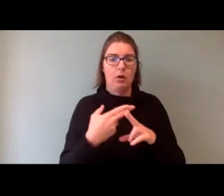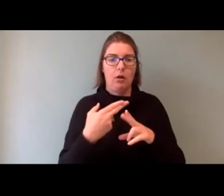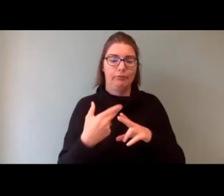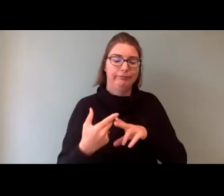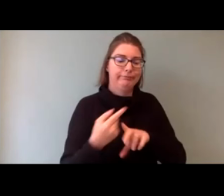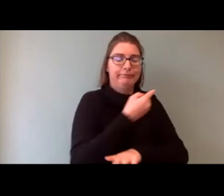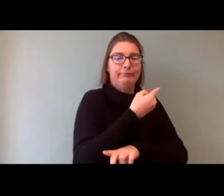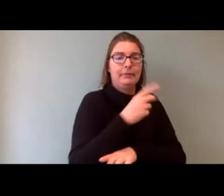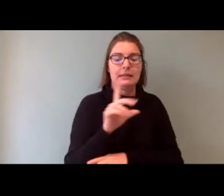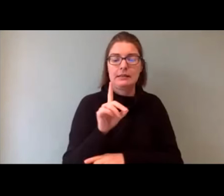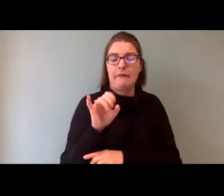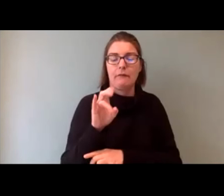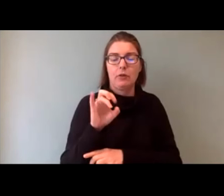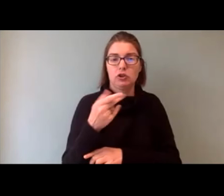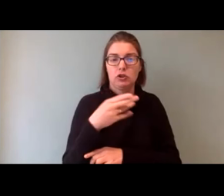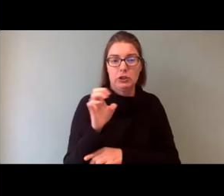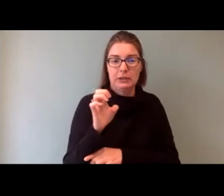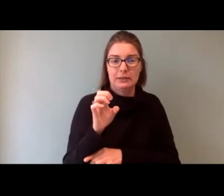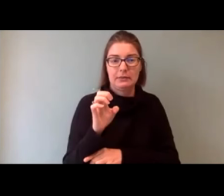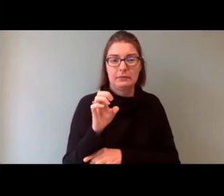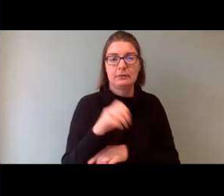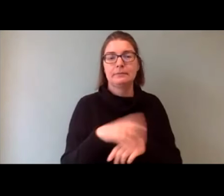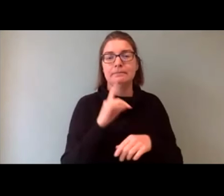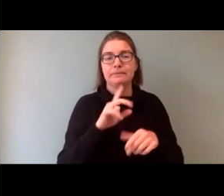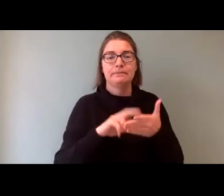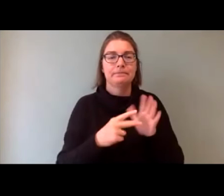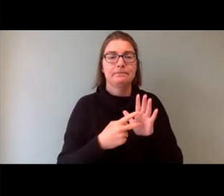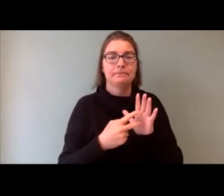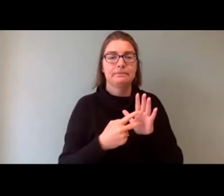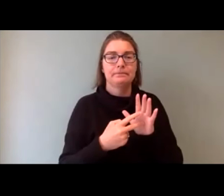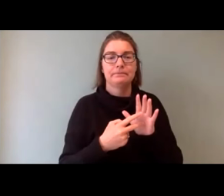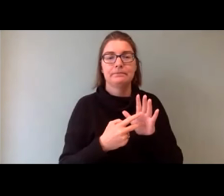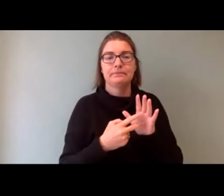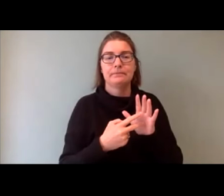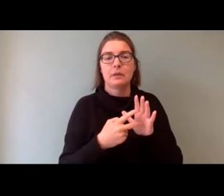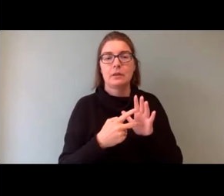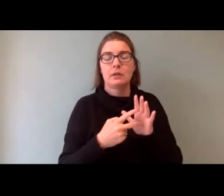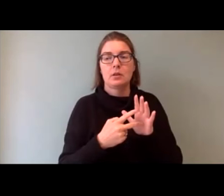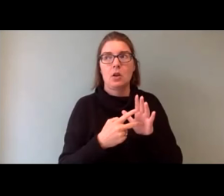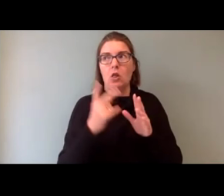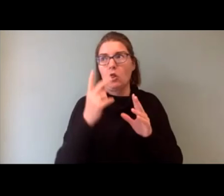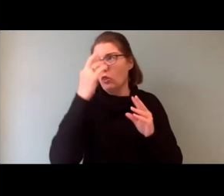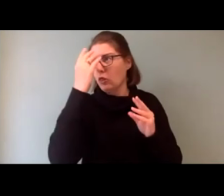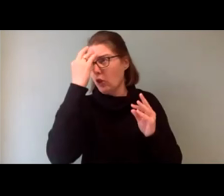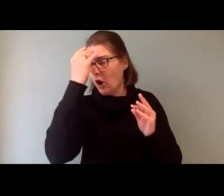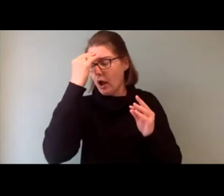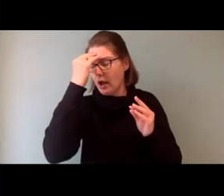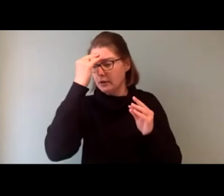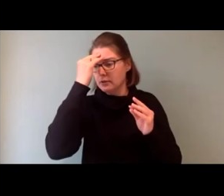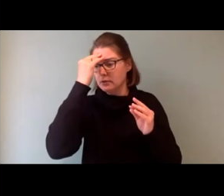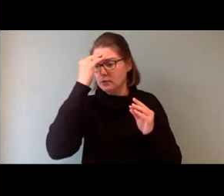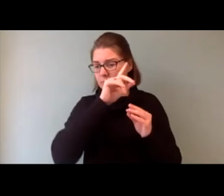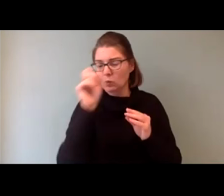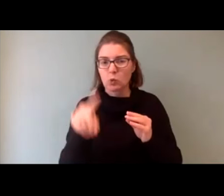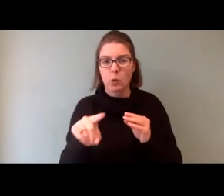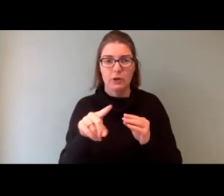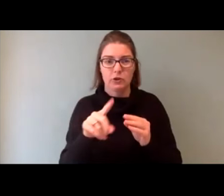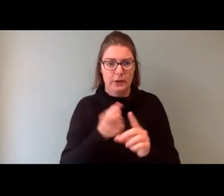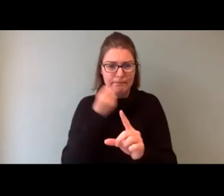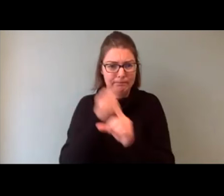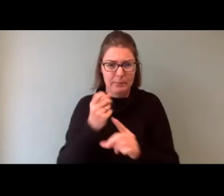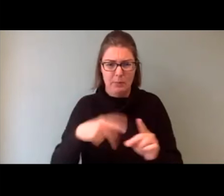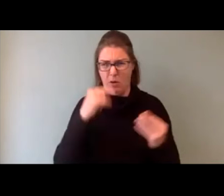The easiest explanation of this would be a very well-crafted, sort of thought-provoking question. This then translates into